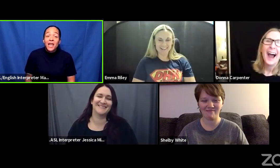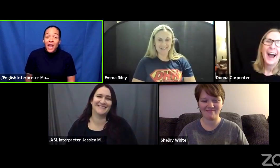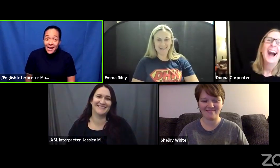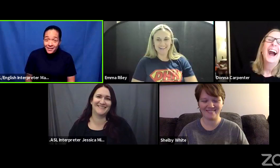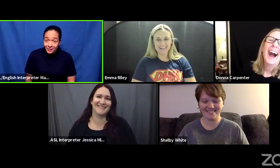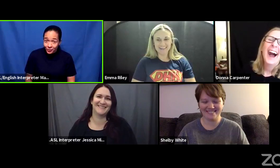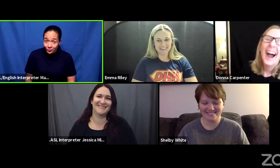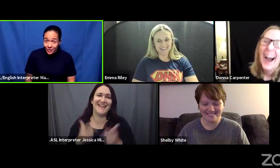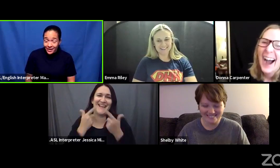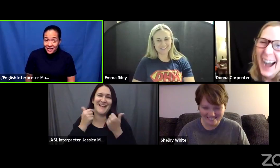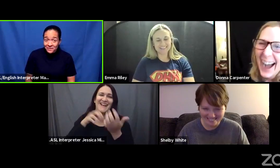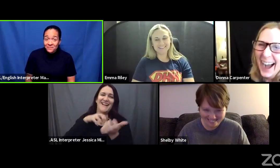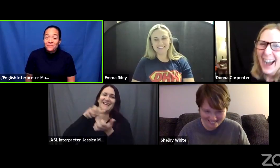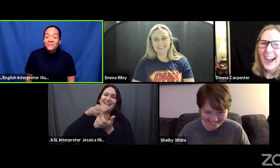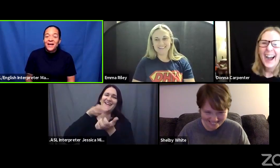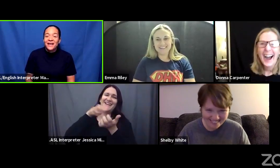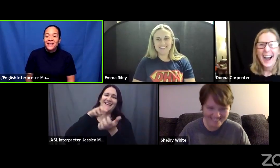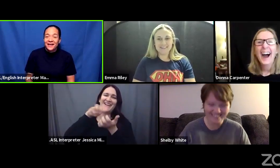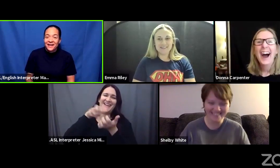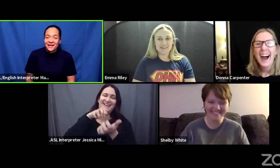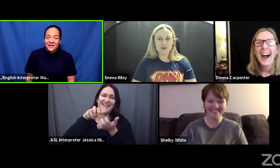do not like to run.